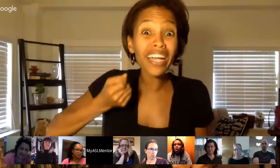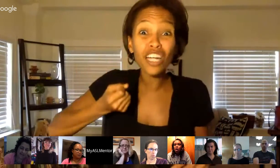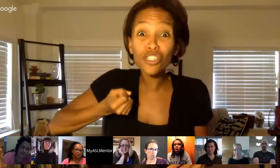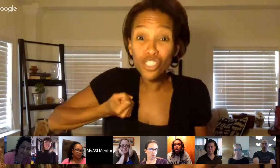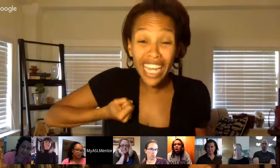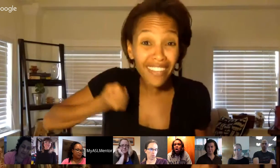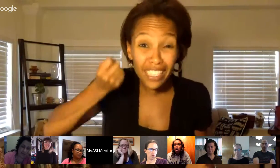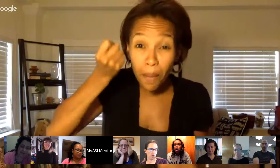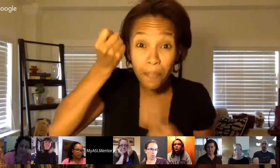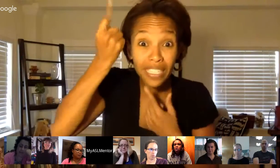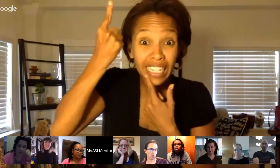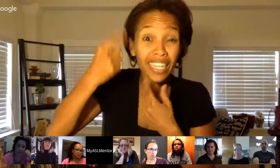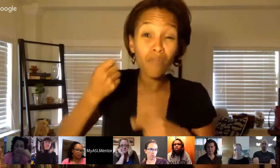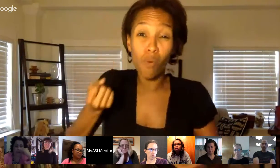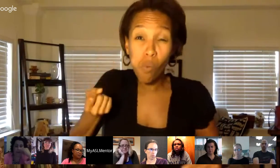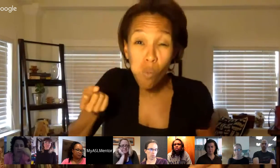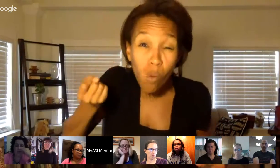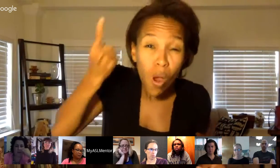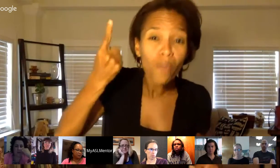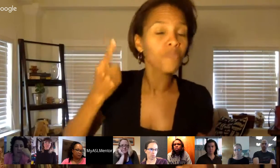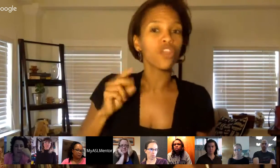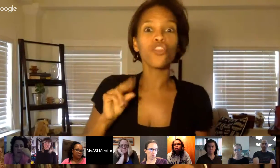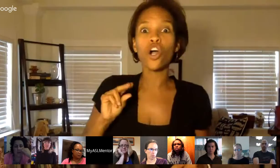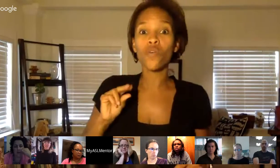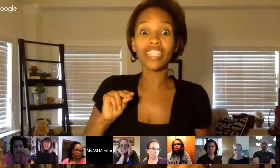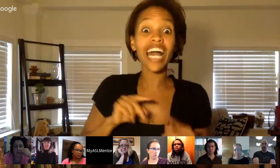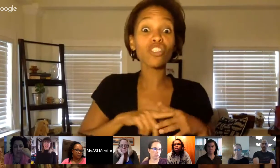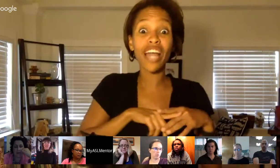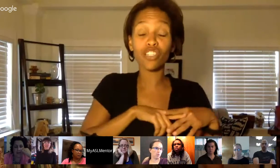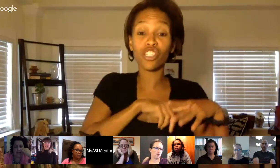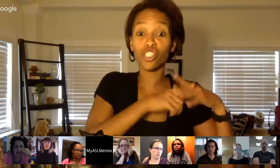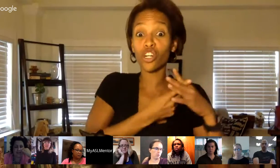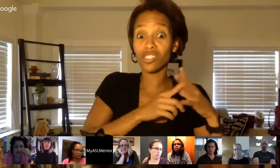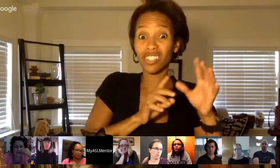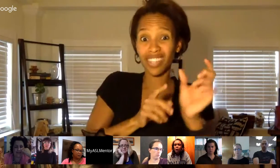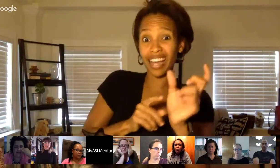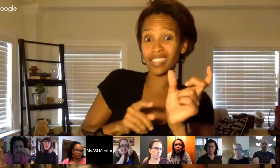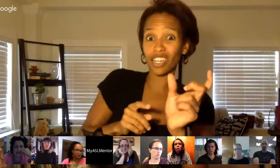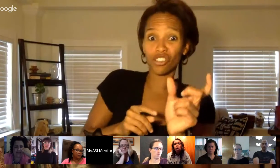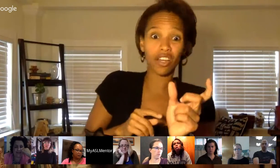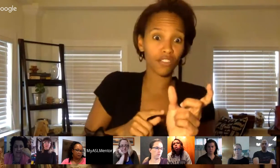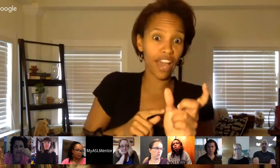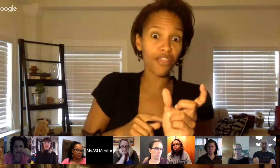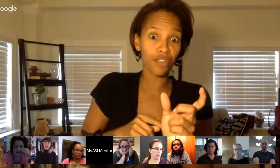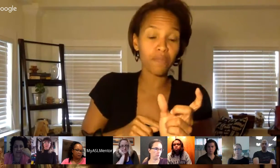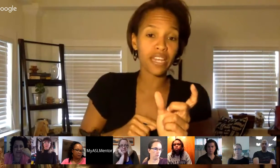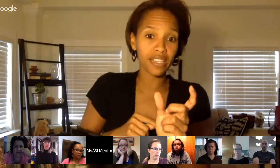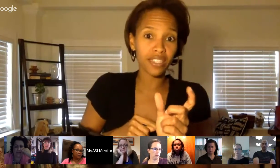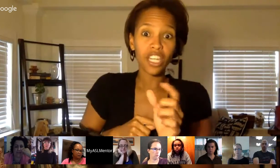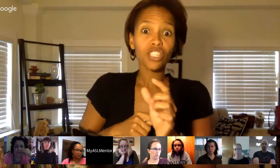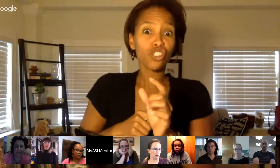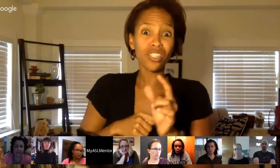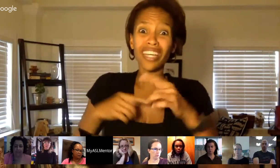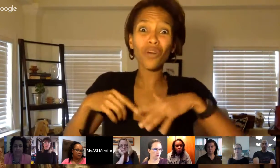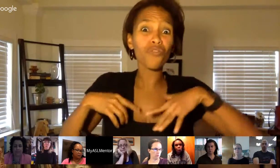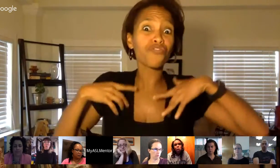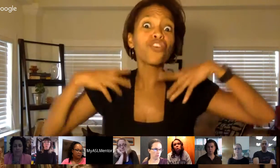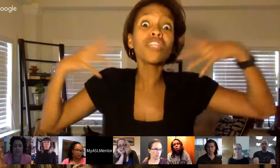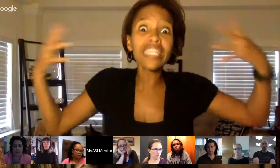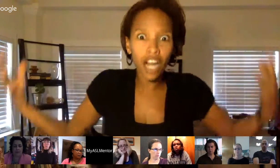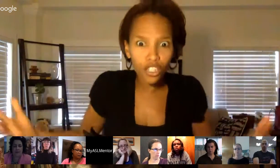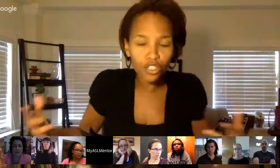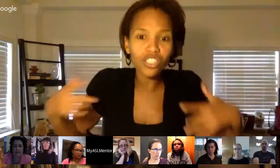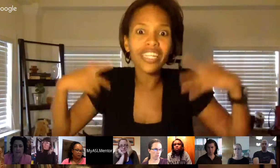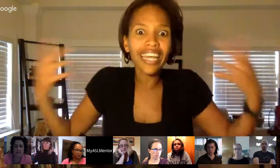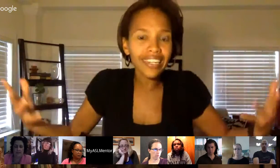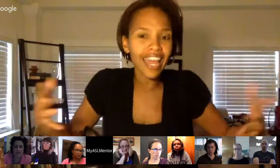do I understand this completely? No, that's how she actually starts this last section at 3 minutes. So she says, I don't